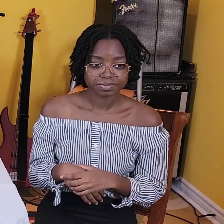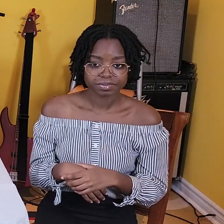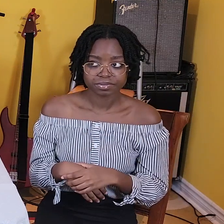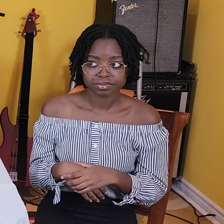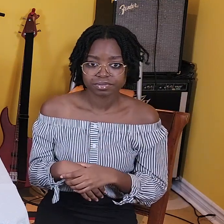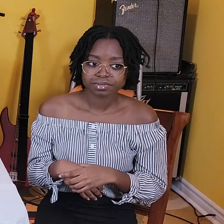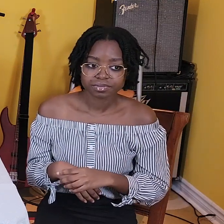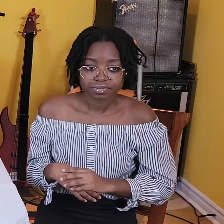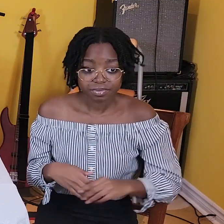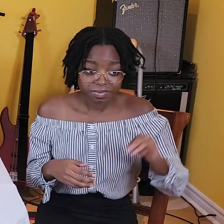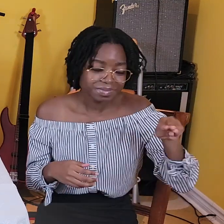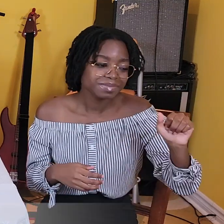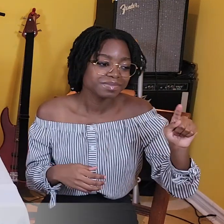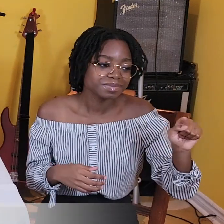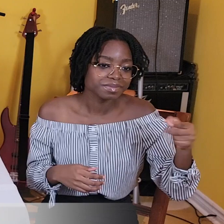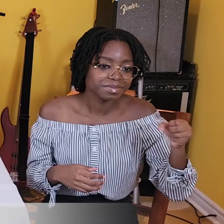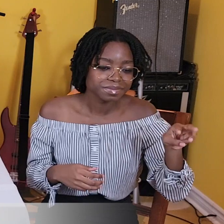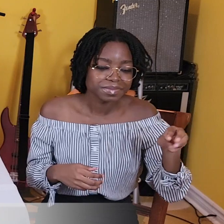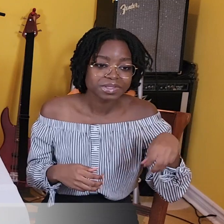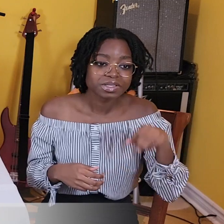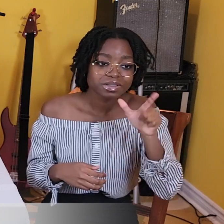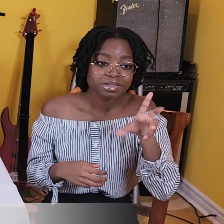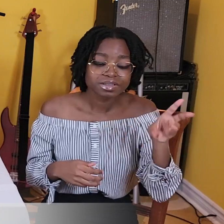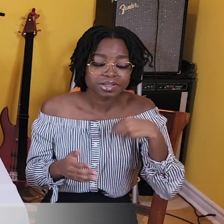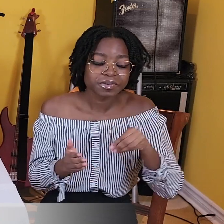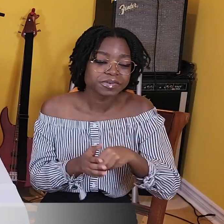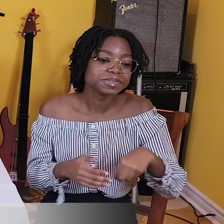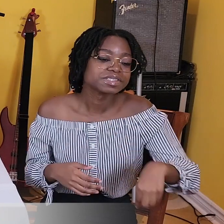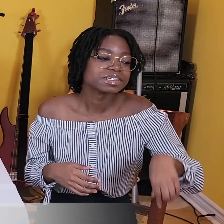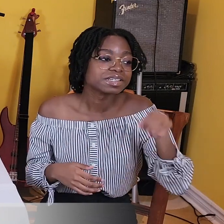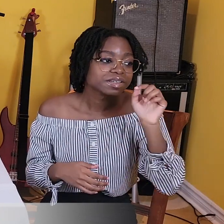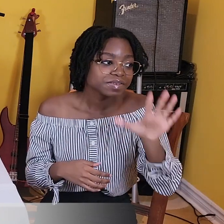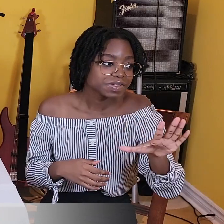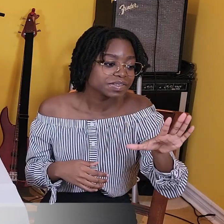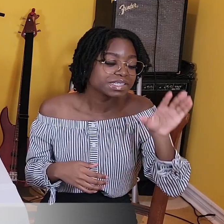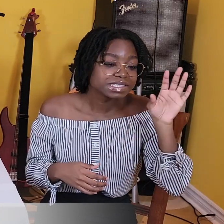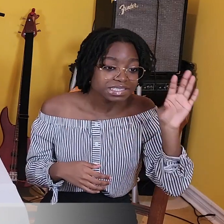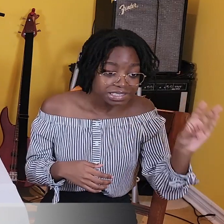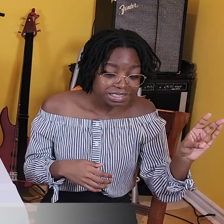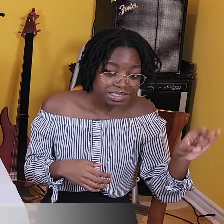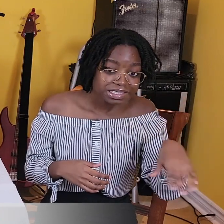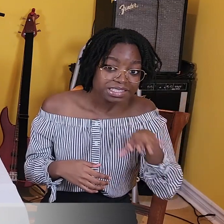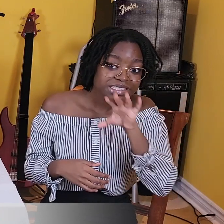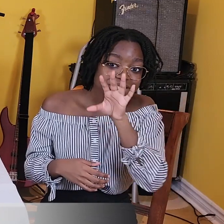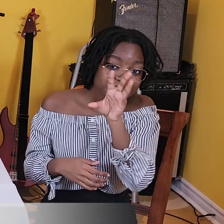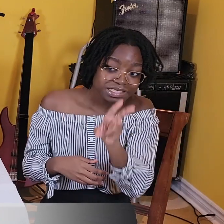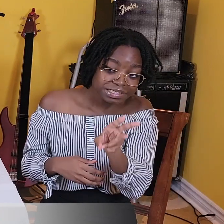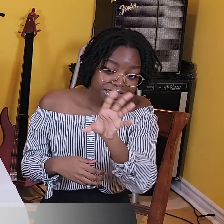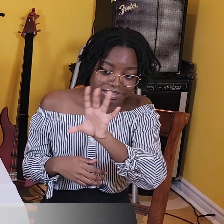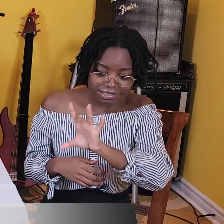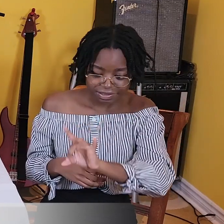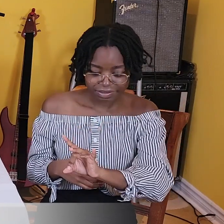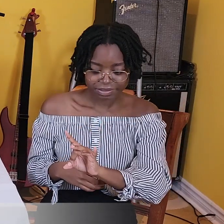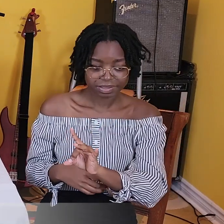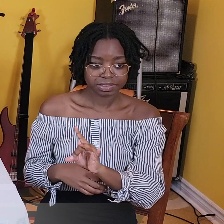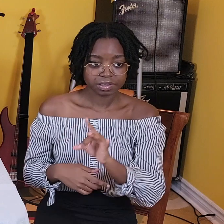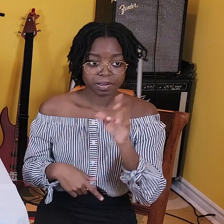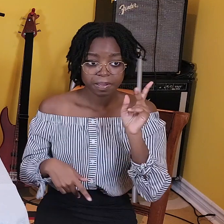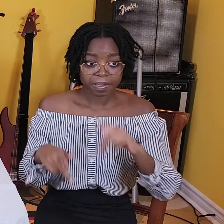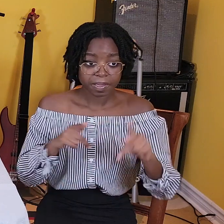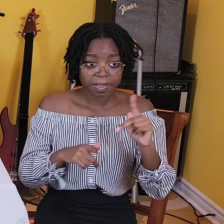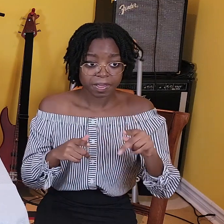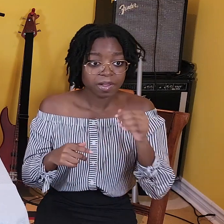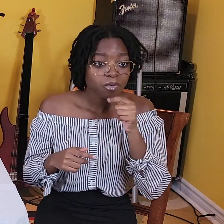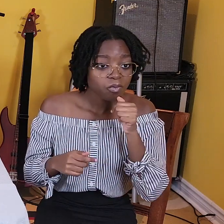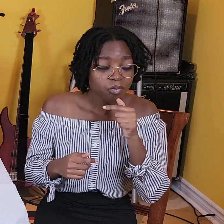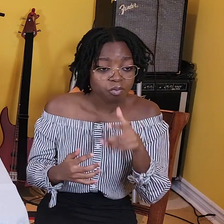Matthew chapter 26, verse 57 to 68. And those who had laid hold of Jesus led him away